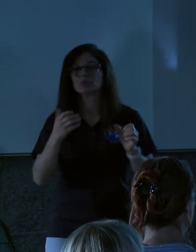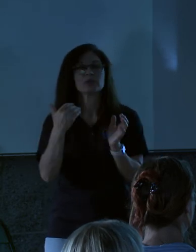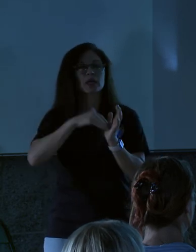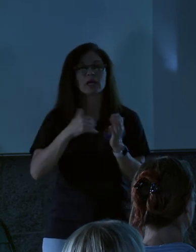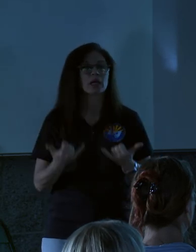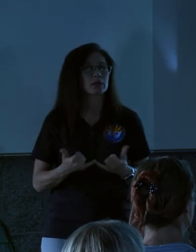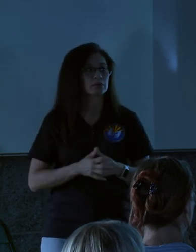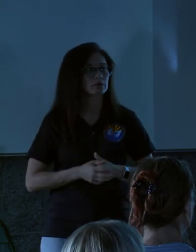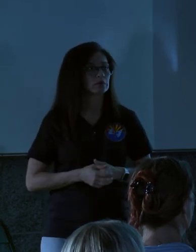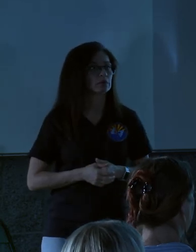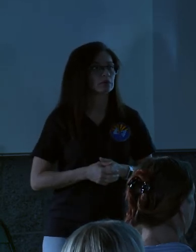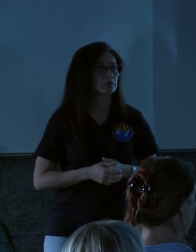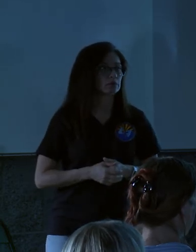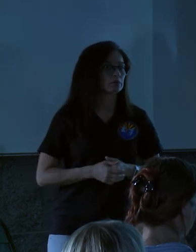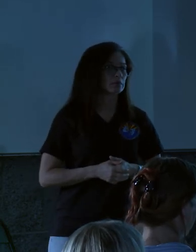We'll, we'll do what we need to do.